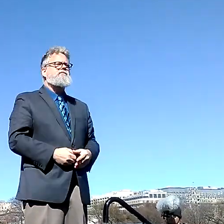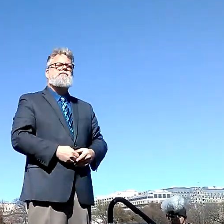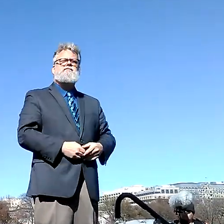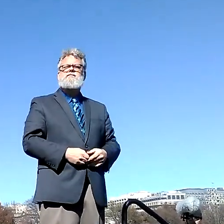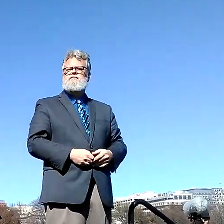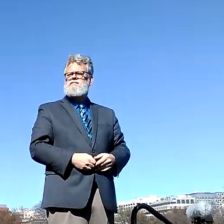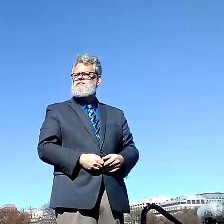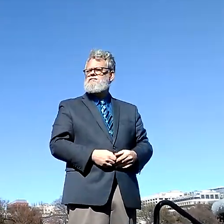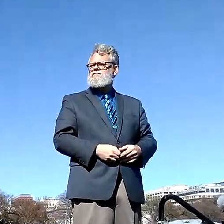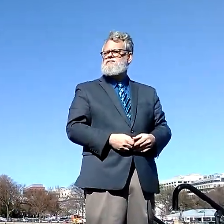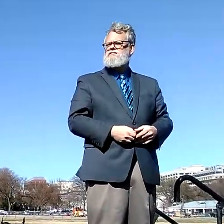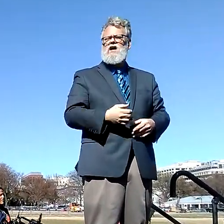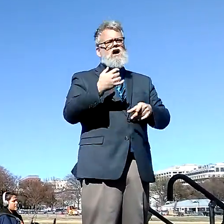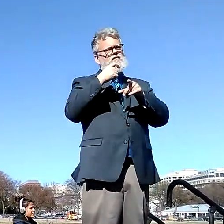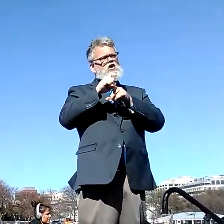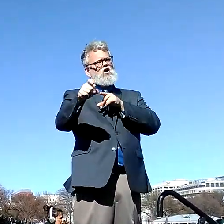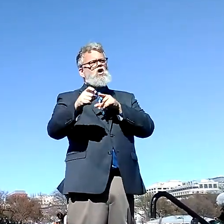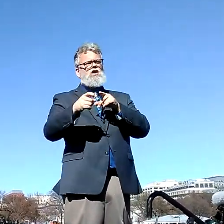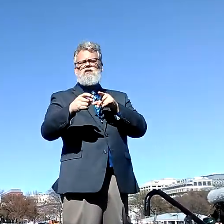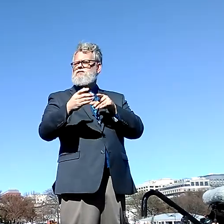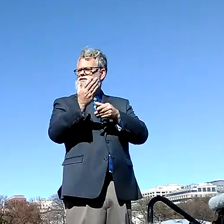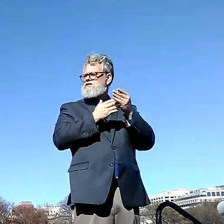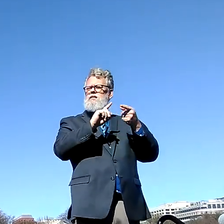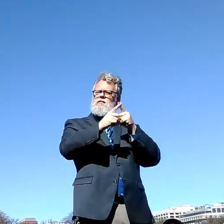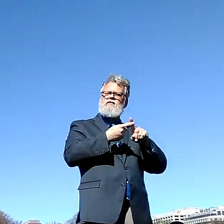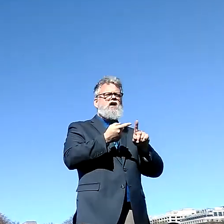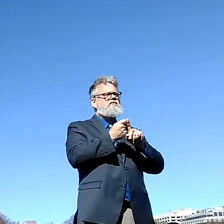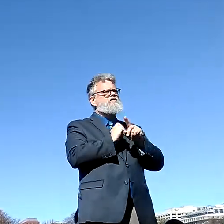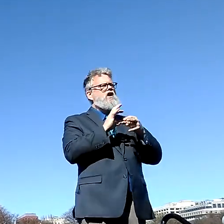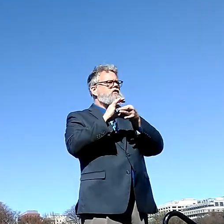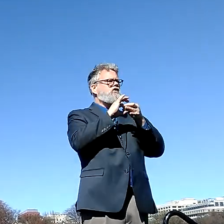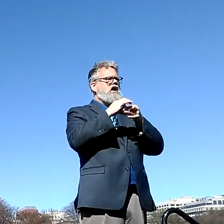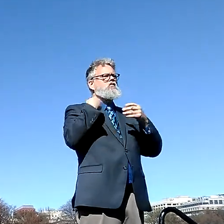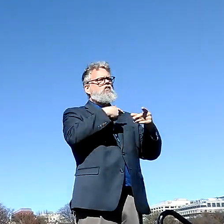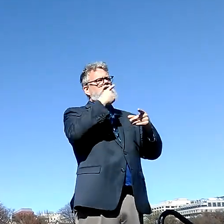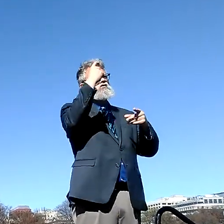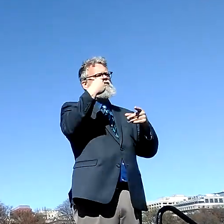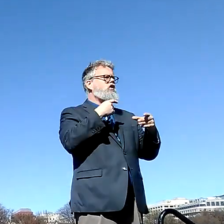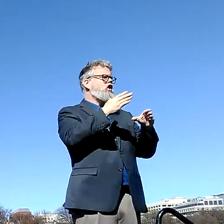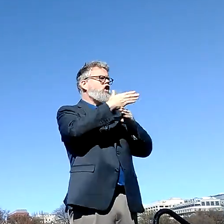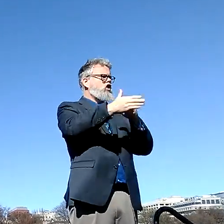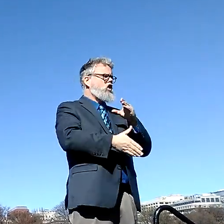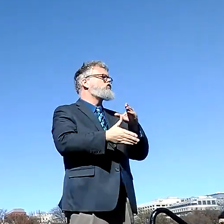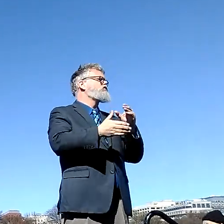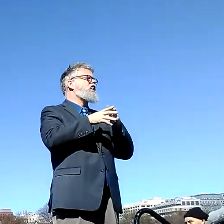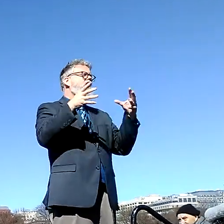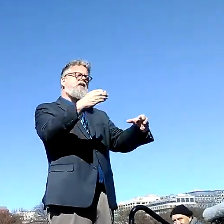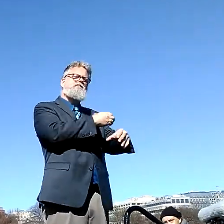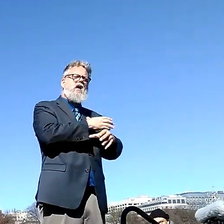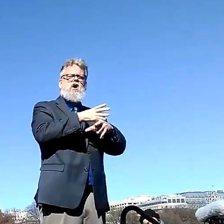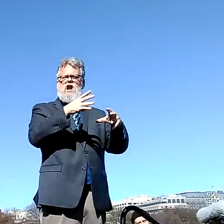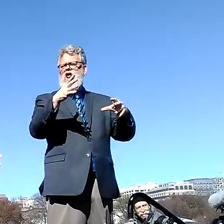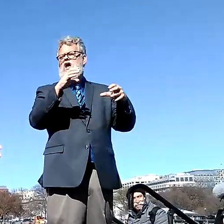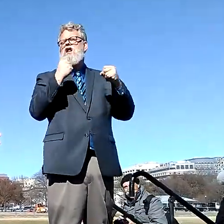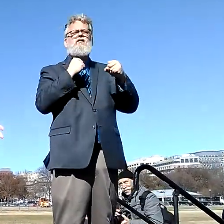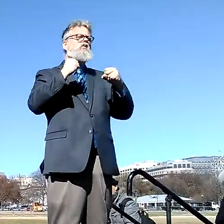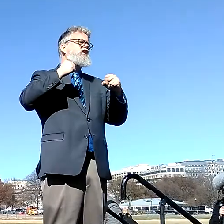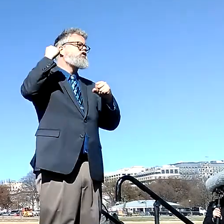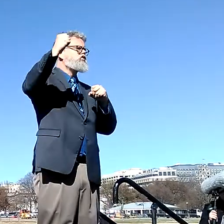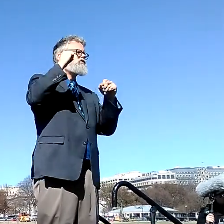All right, so I'm gonna call up some of my friends from United We Dream. So we're gonna close up with a lot of power, with a lot of love, so we can do some